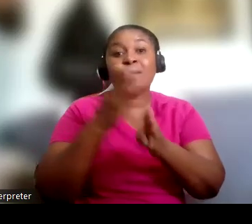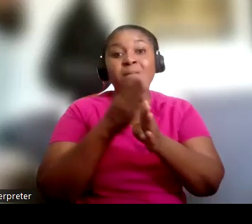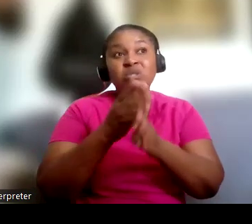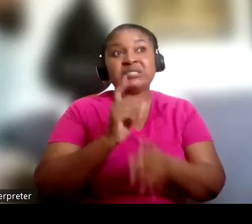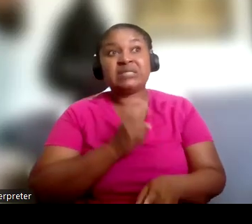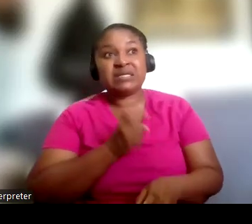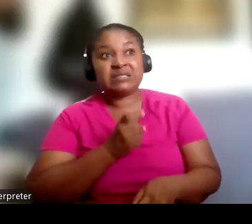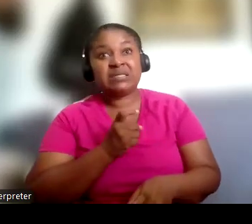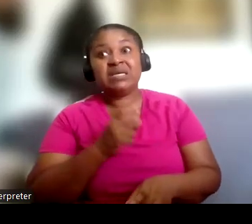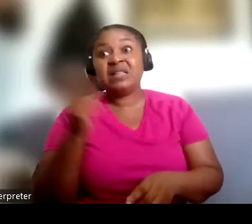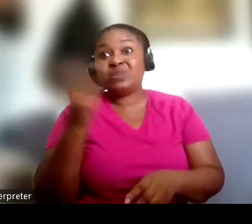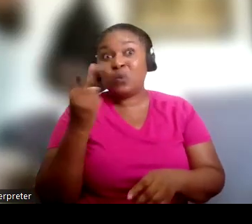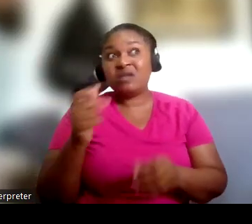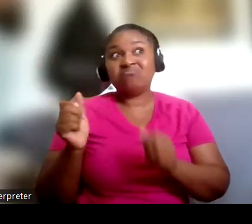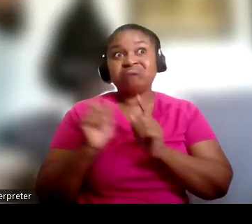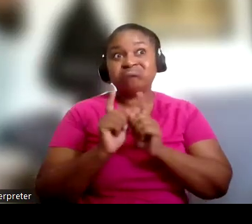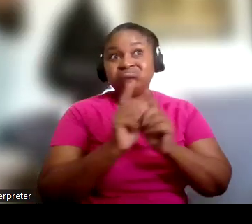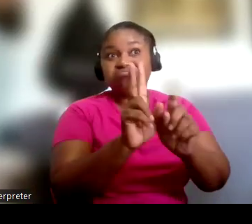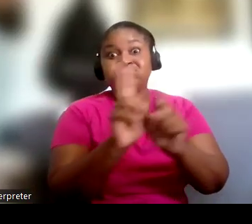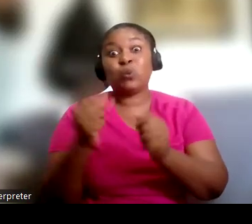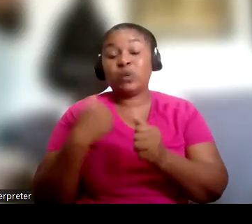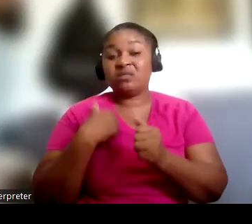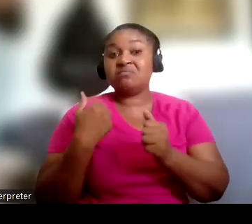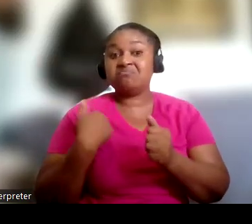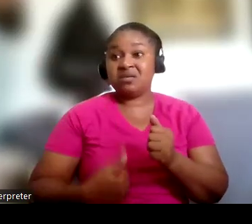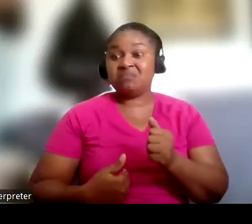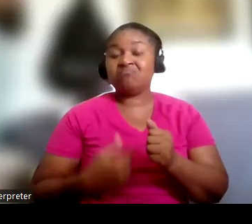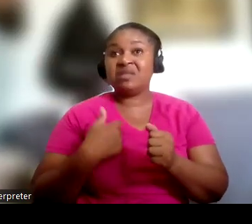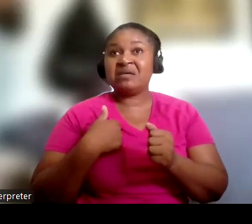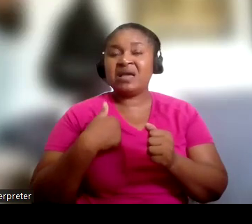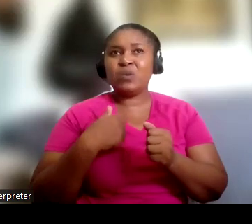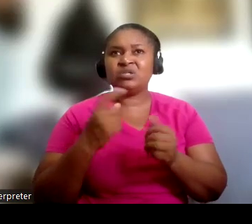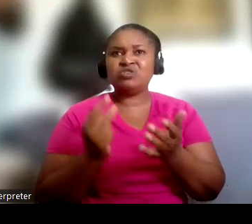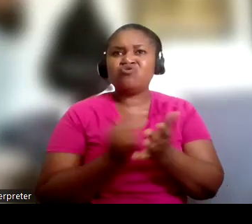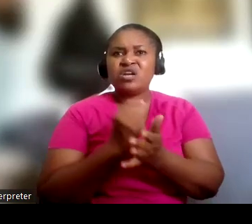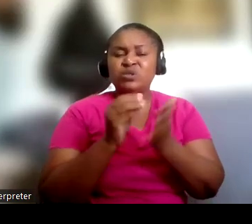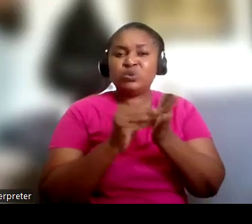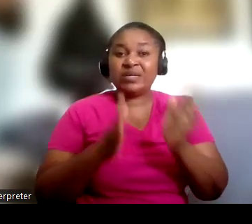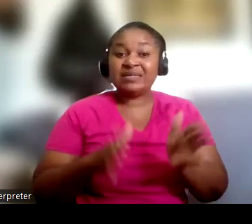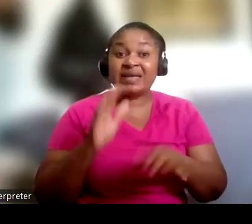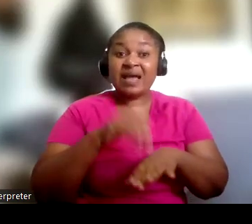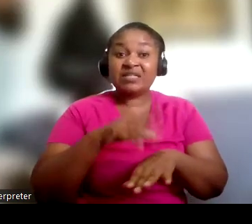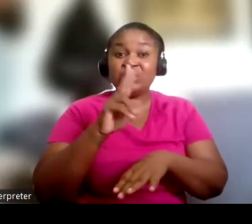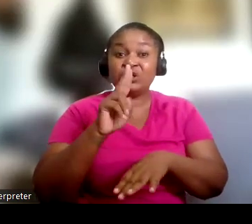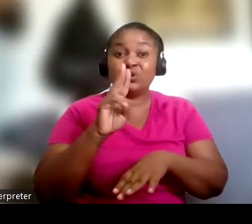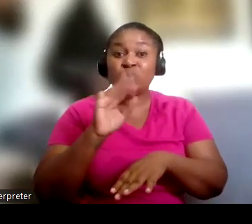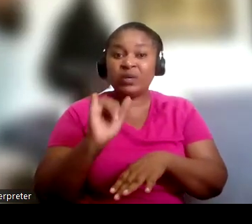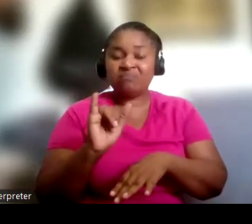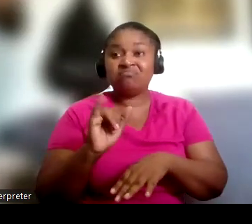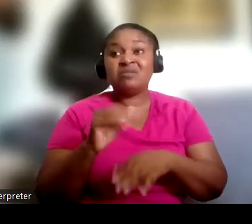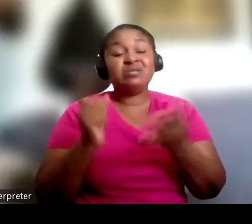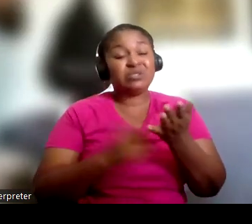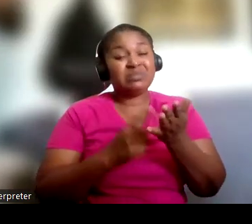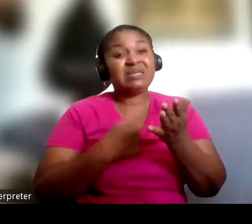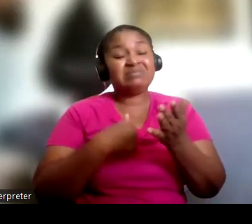be a student, undergrad and graduate student at the University of the West Indies. And so from time to time, I would have to teach. They